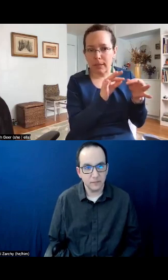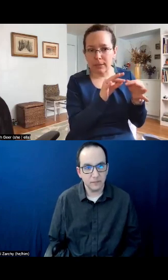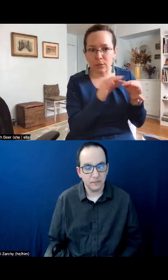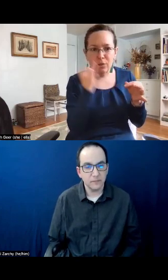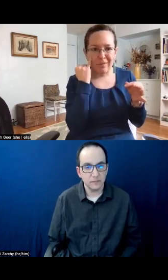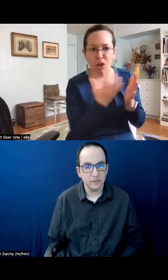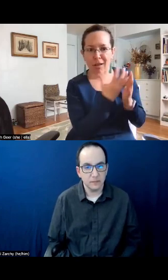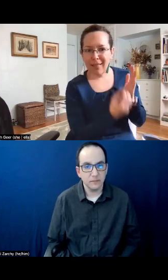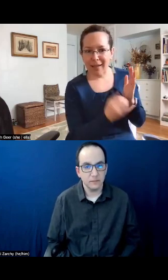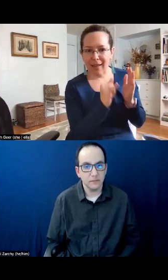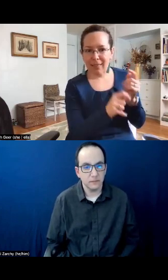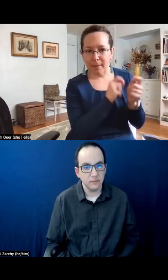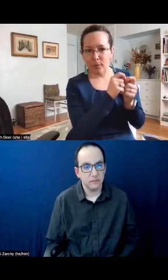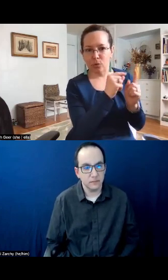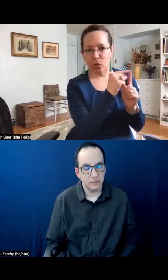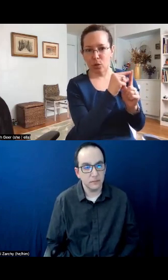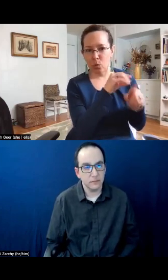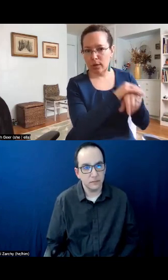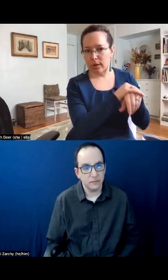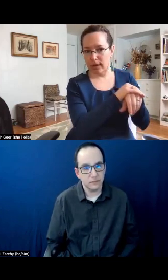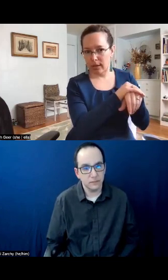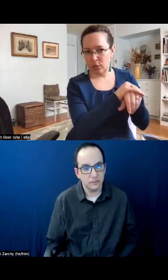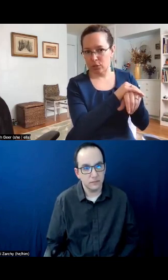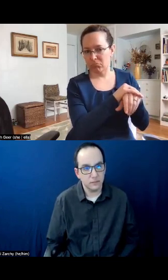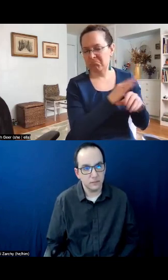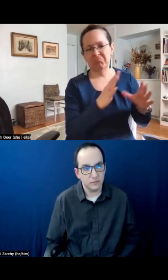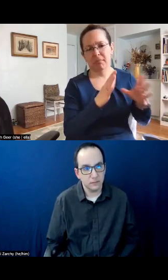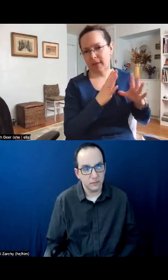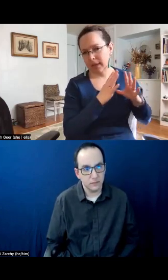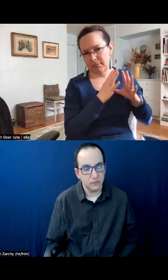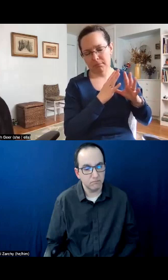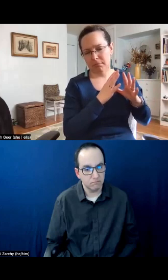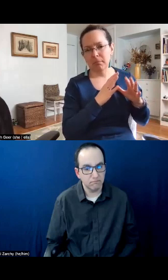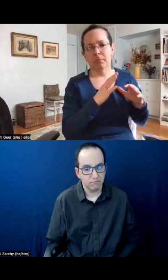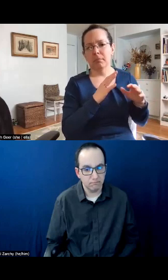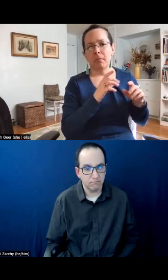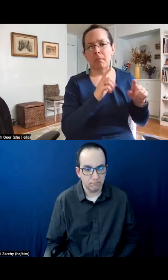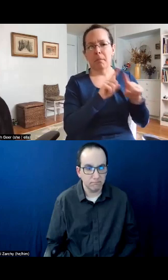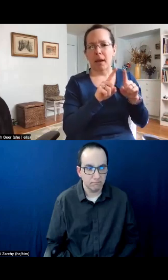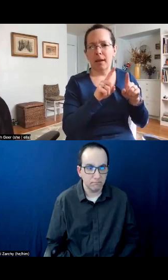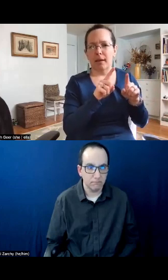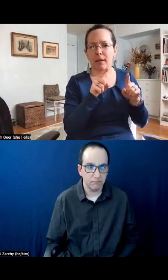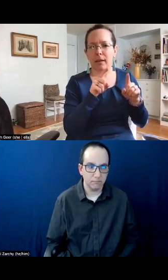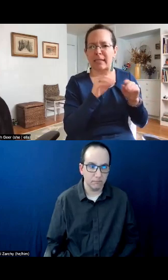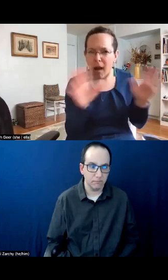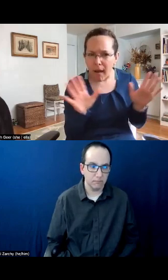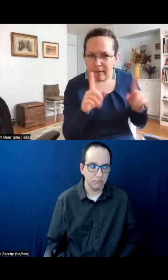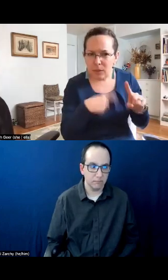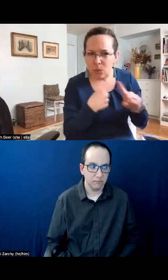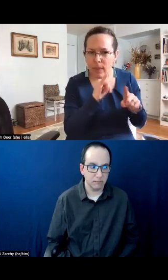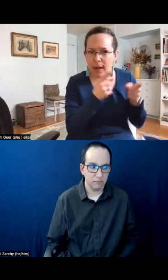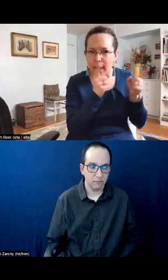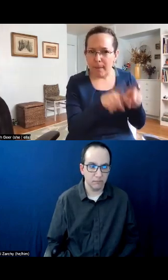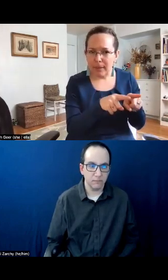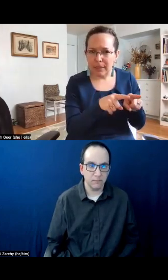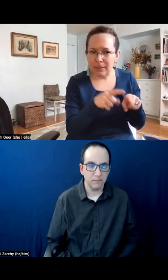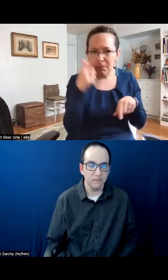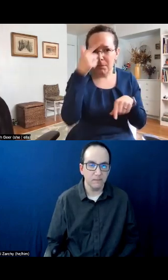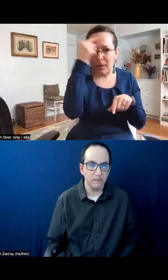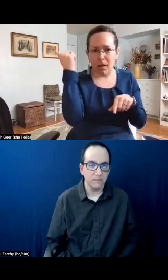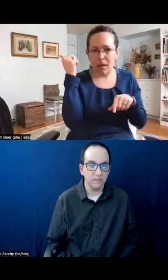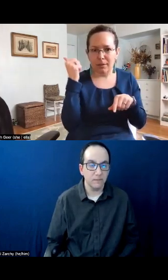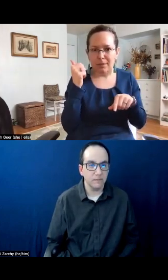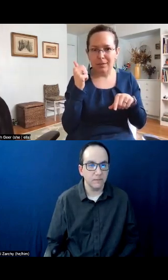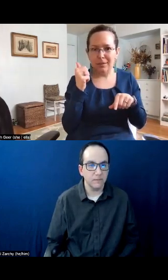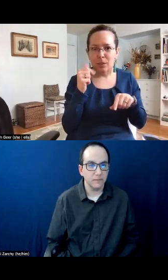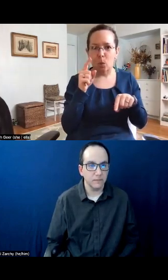whose home language is different than their academic language, you may find that they have lexicalized borrowings from their first language that intrude into